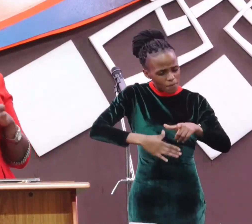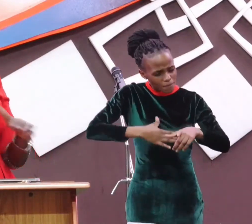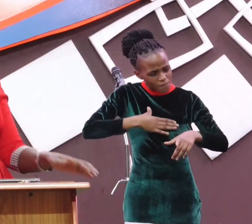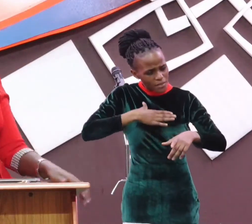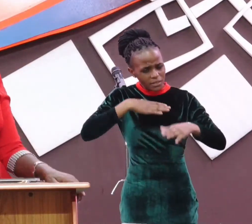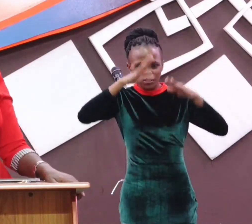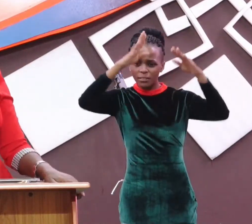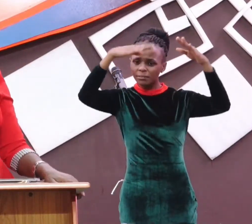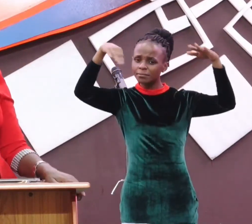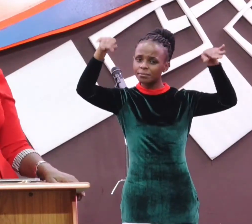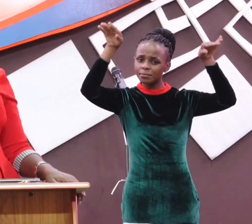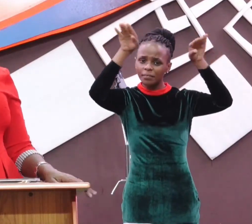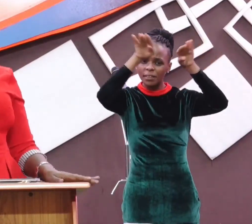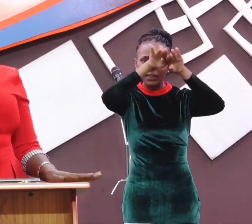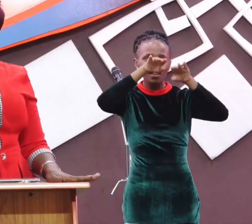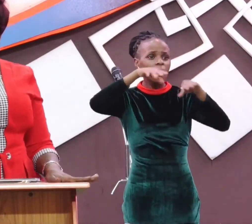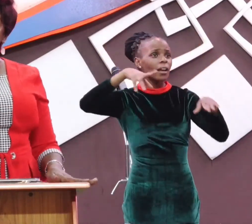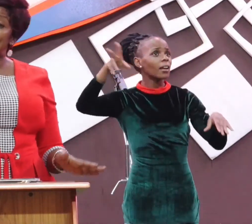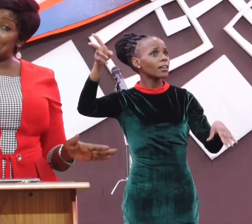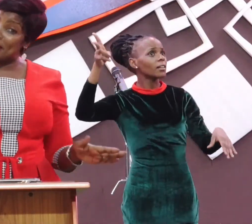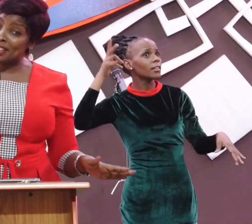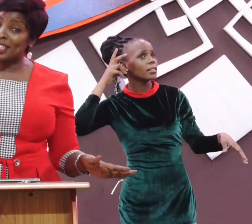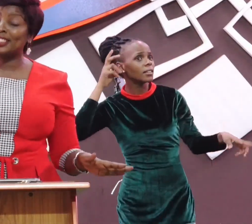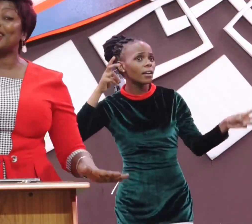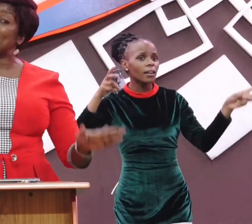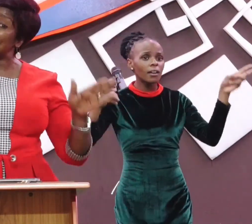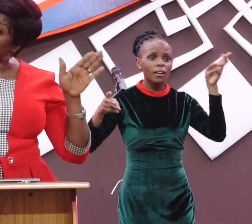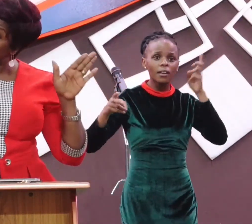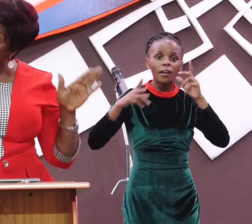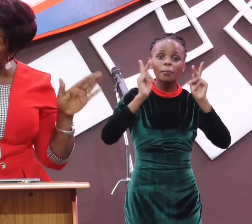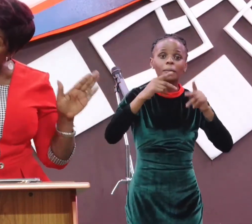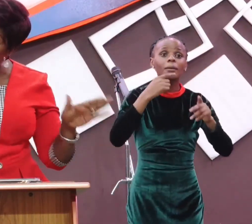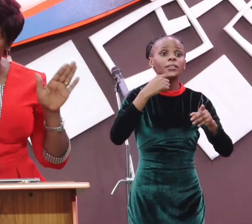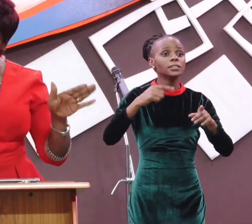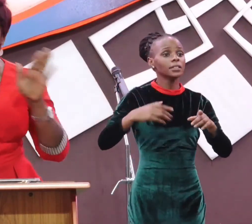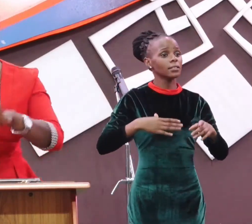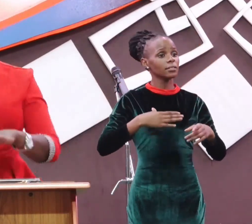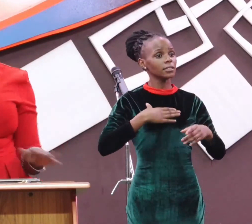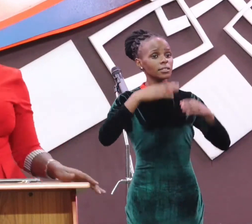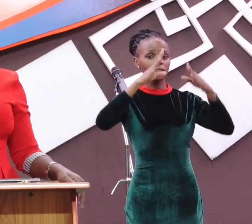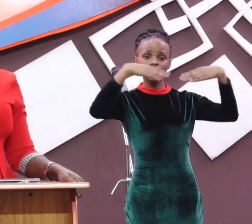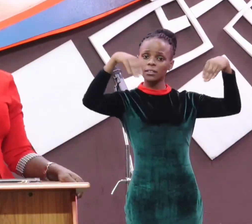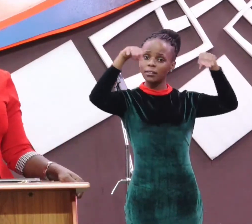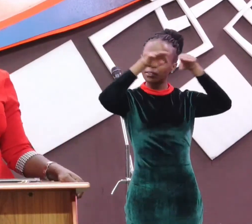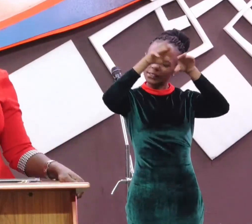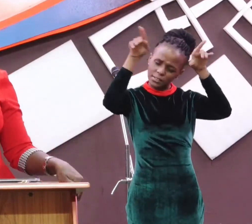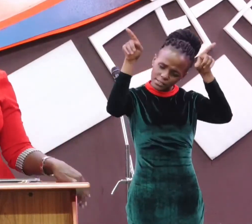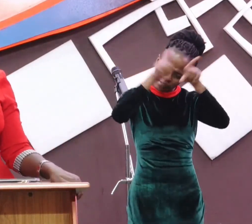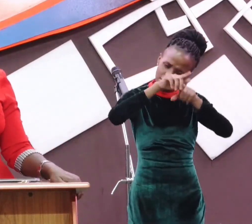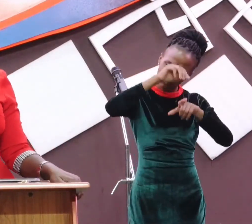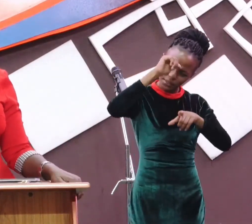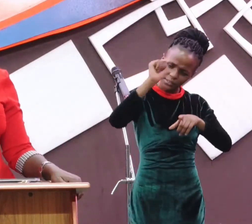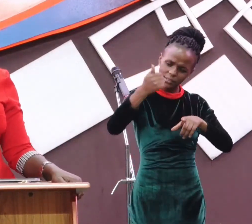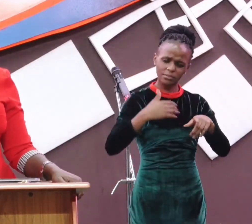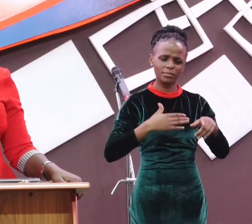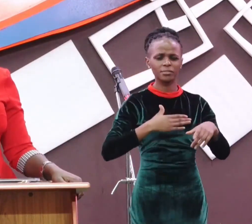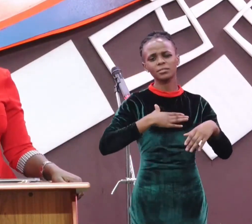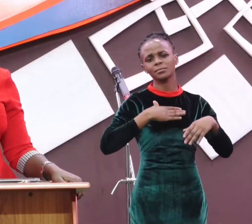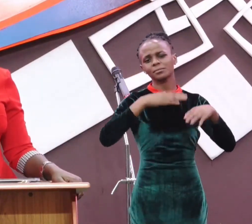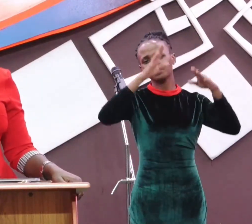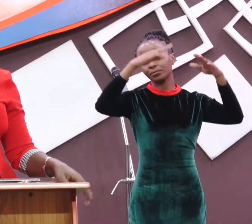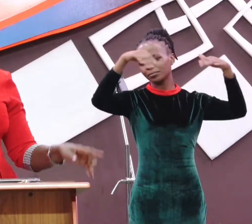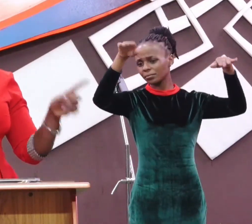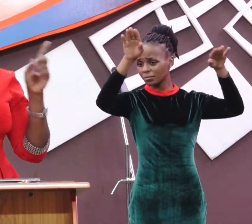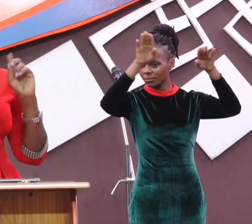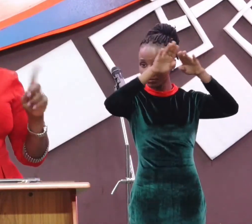also ever visited heaven. Mpulira abantu nga bagamba eva nange nachara nange natuka kwa muguru. I hear people say I visited heaven, I've also ever